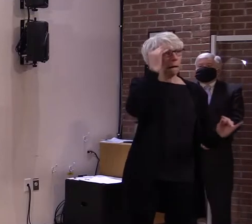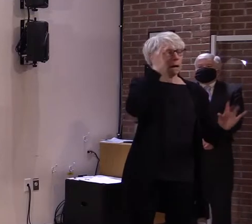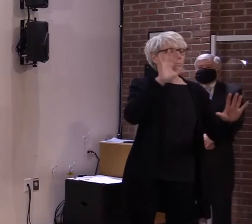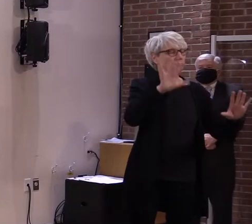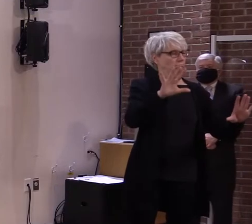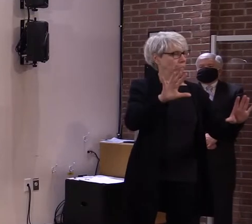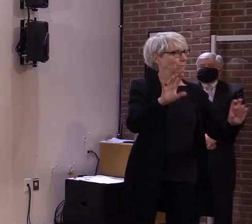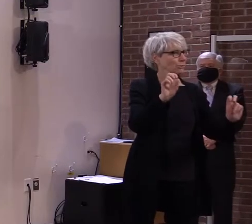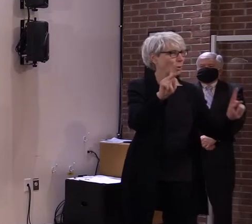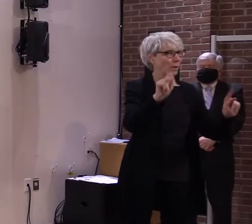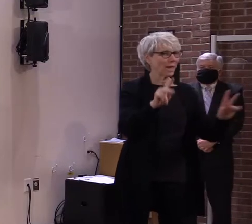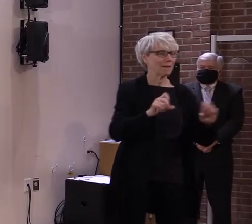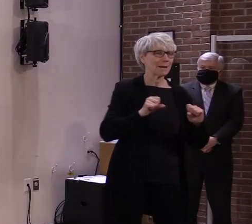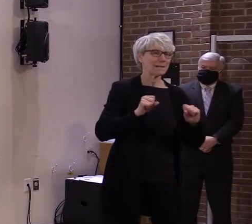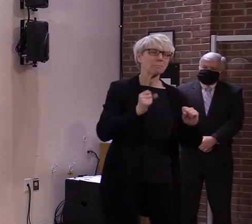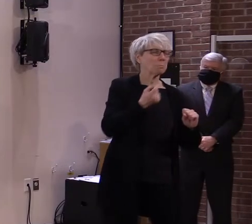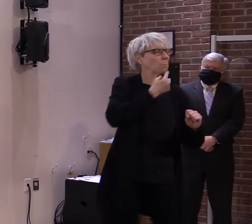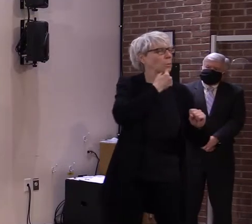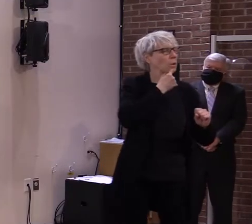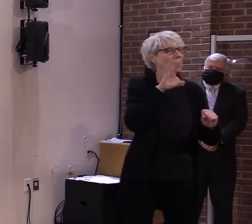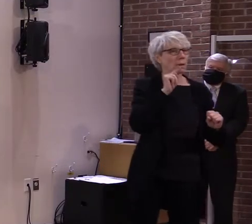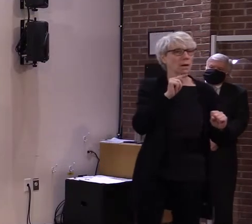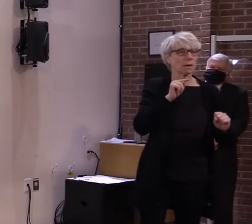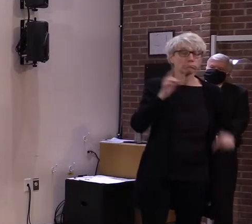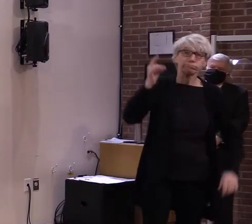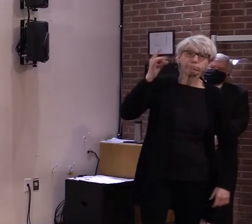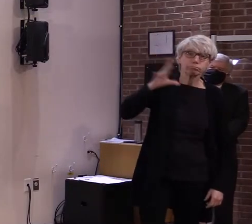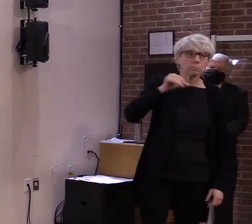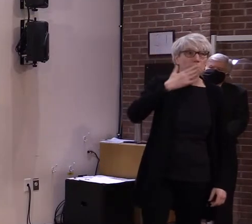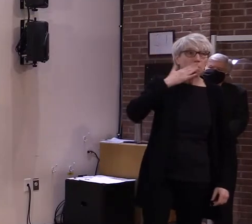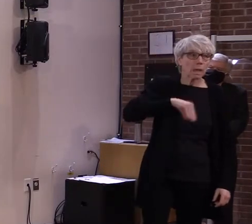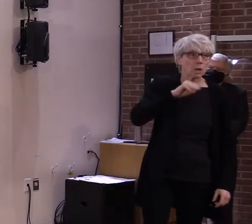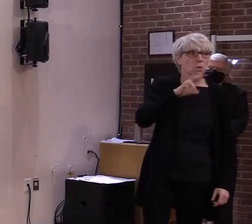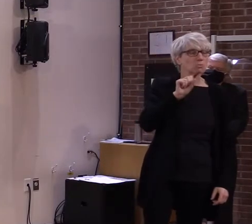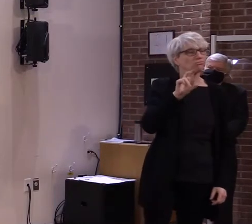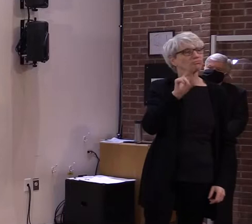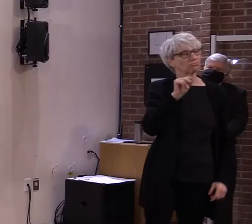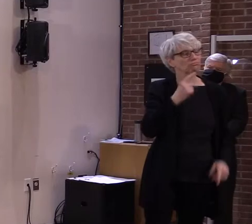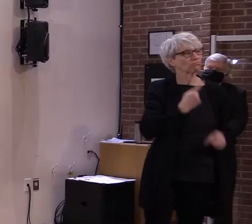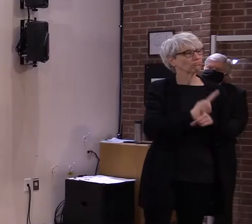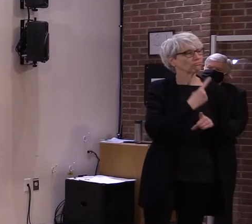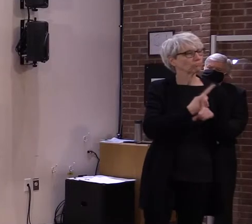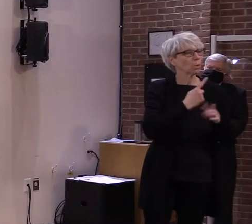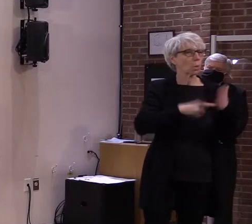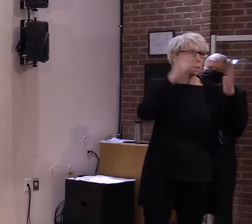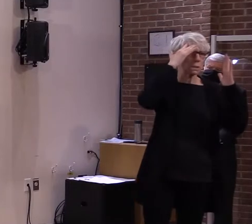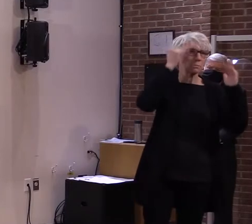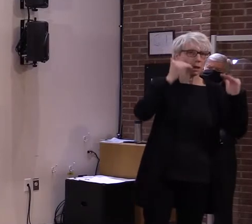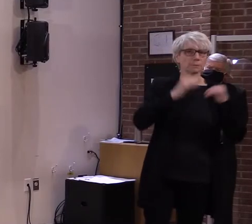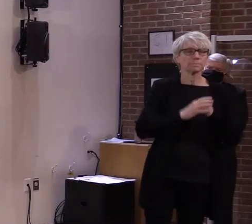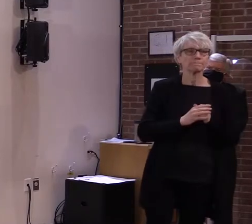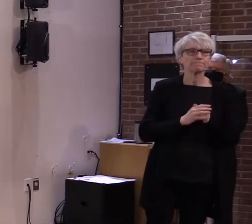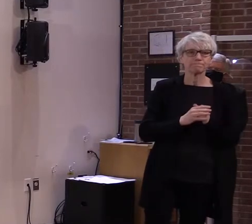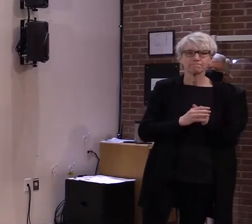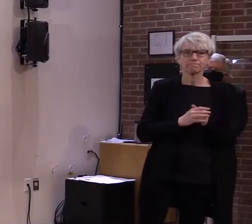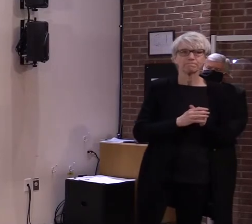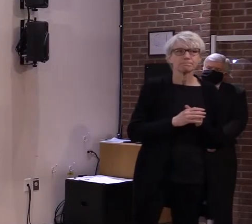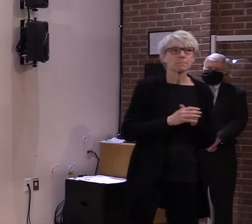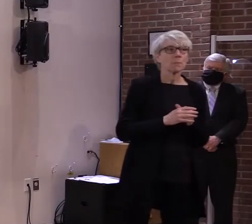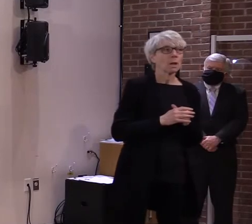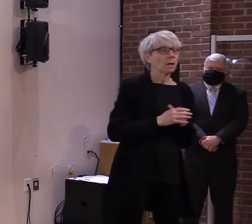but wasn't as good a news as we had hoped, but not unexpected in some respects. With